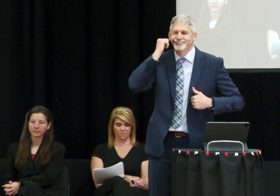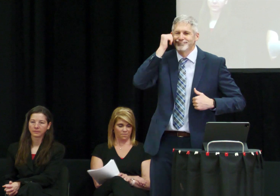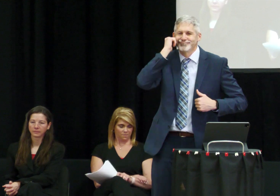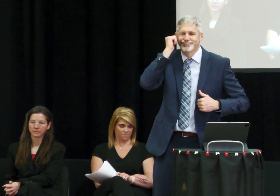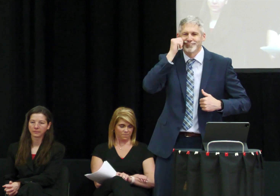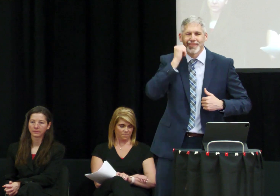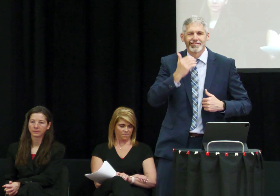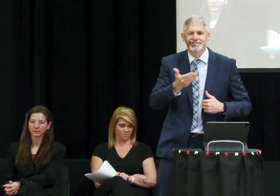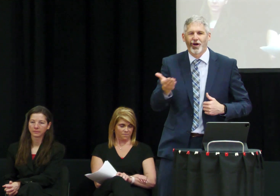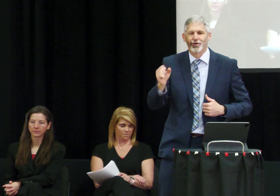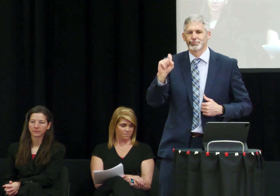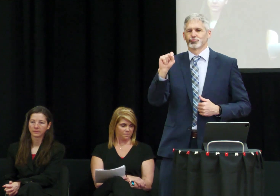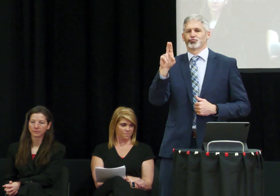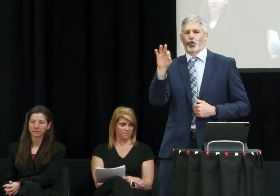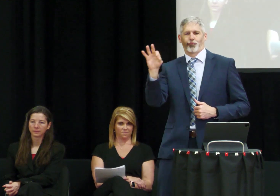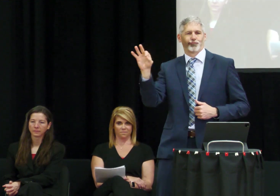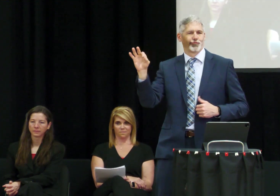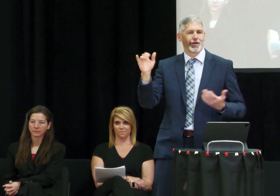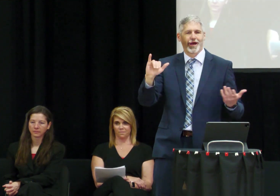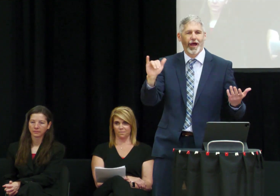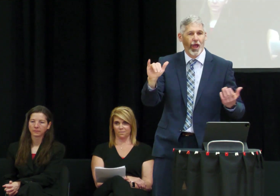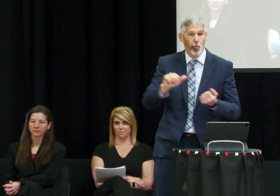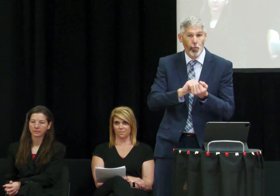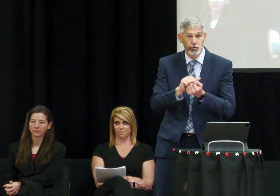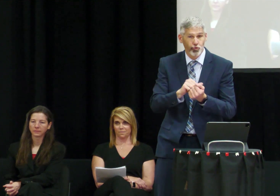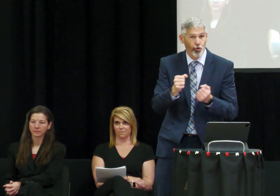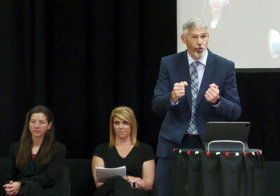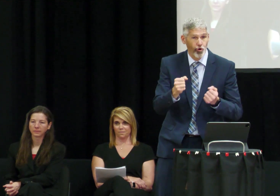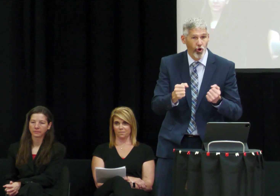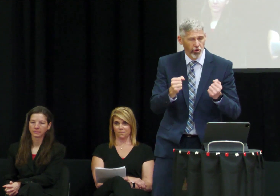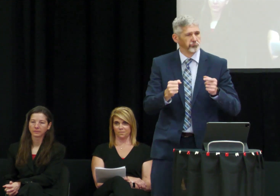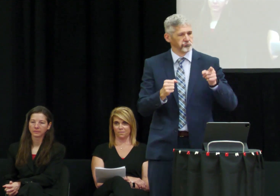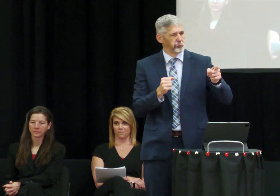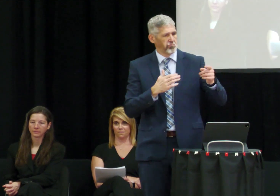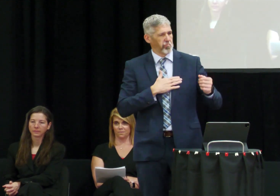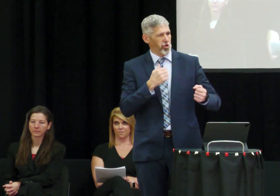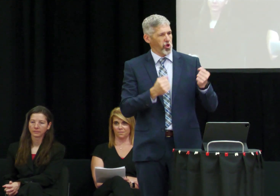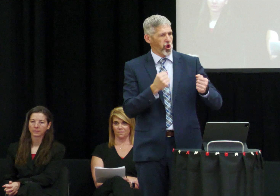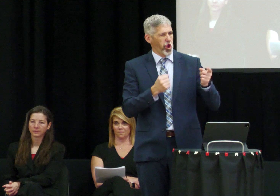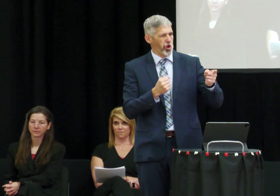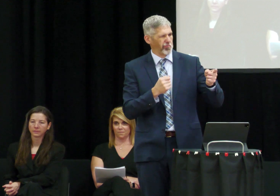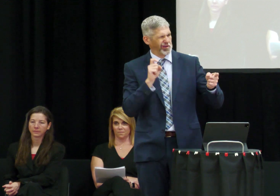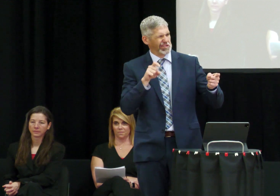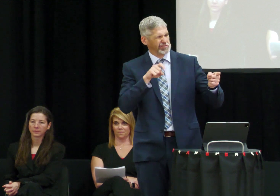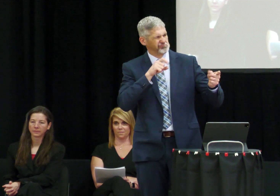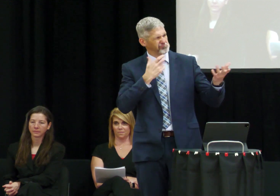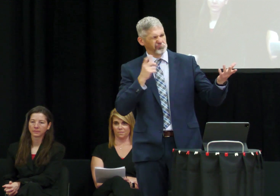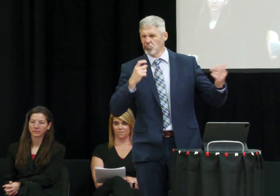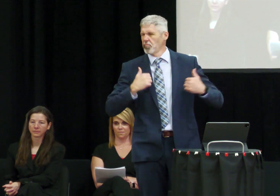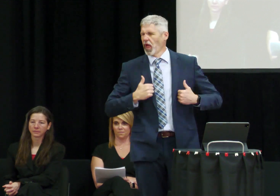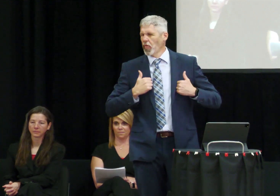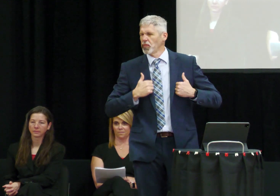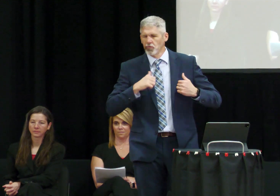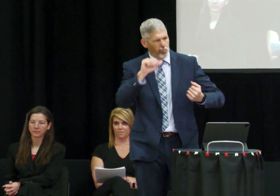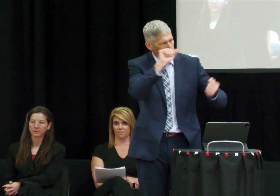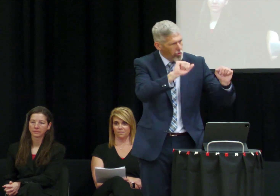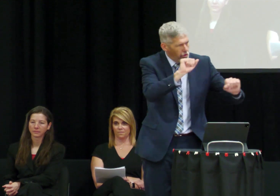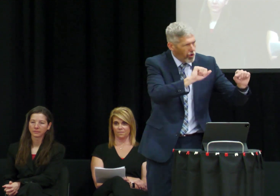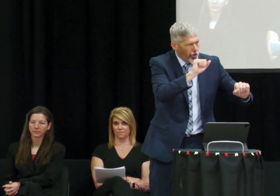Everything, even the mundane things that we do, the daily stuff like washing your car. My car needs a